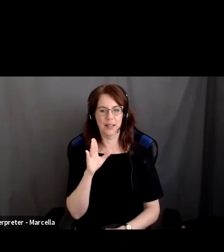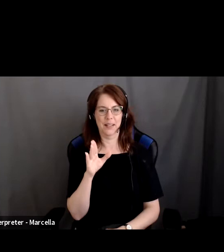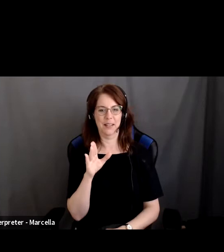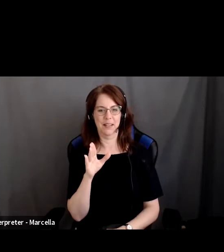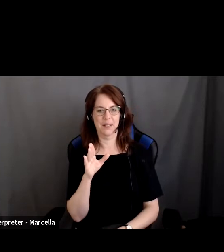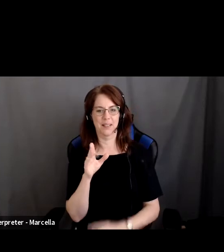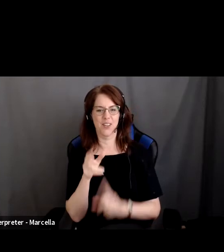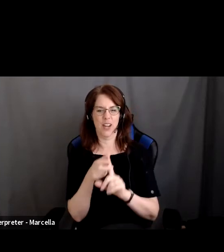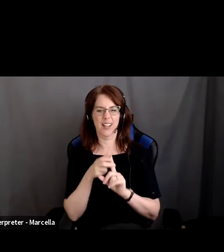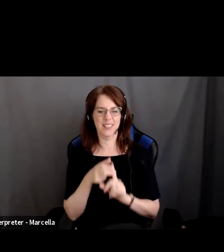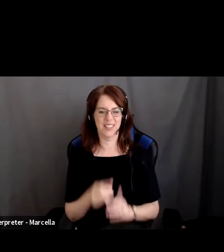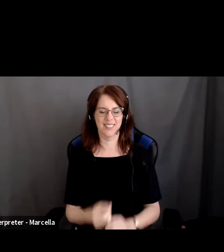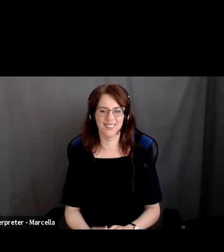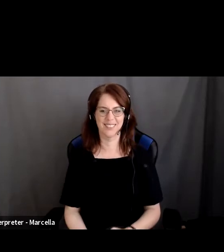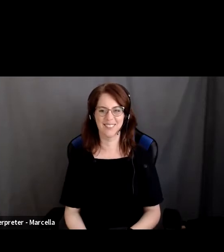in.